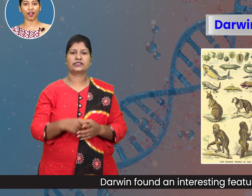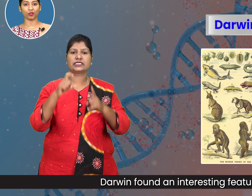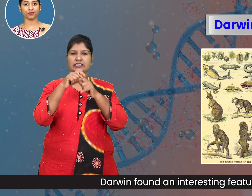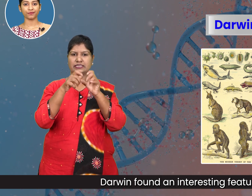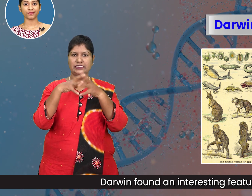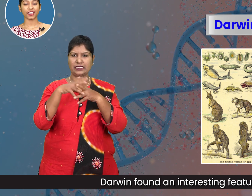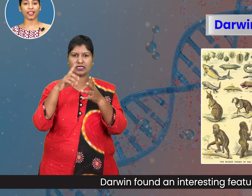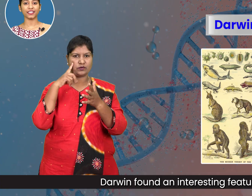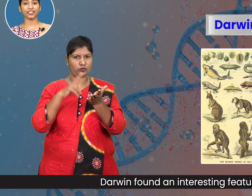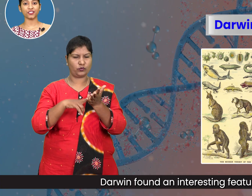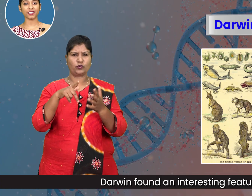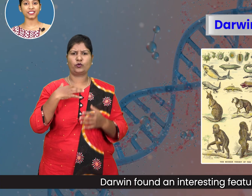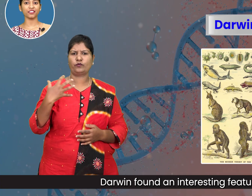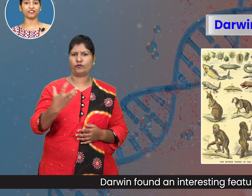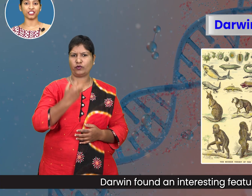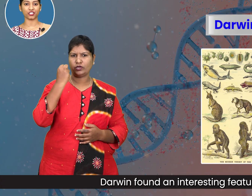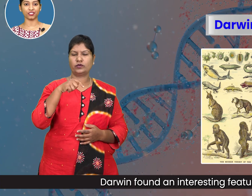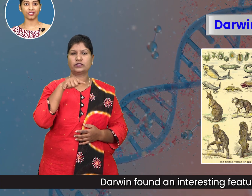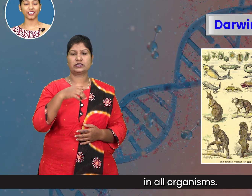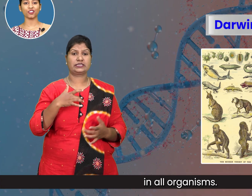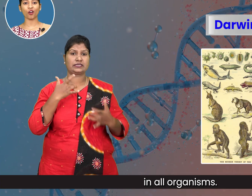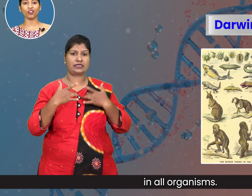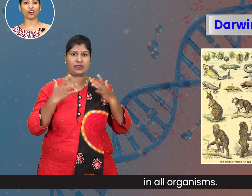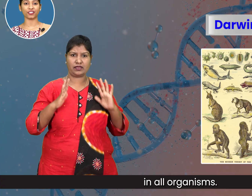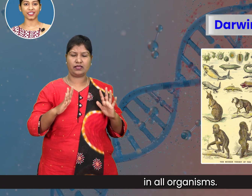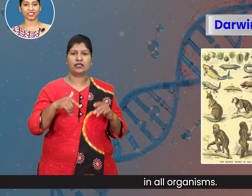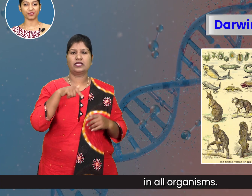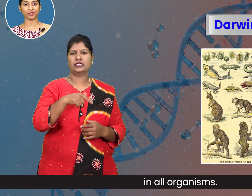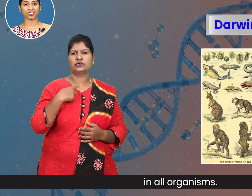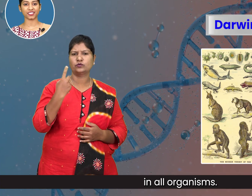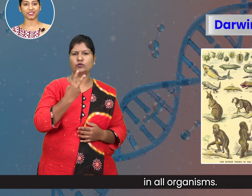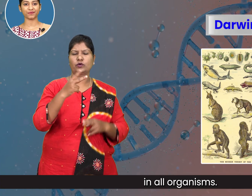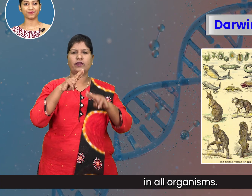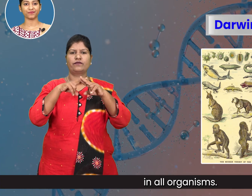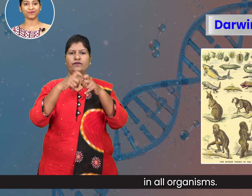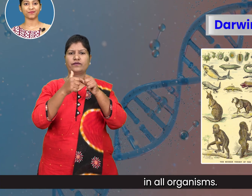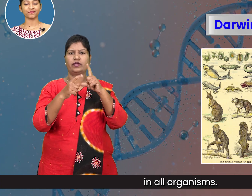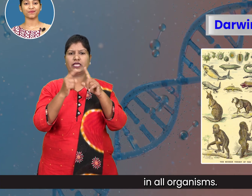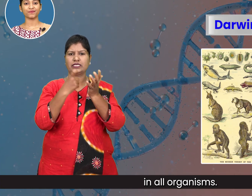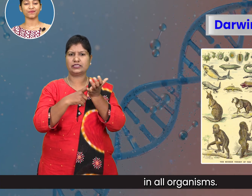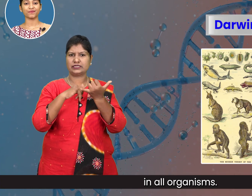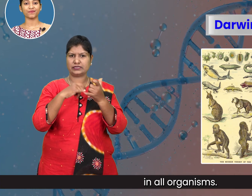Darwin found an interesting feature in all organisms.